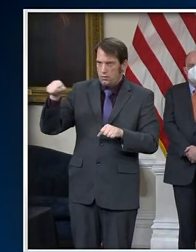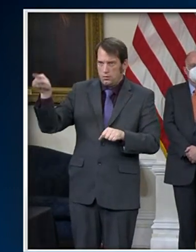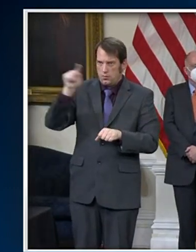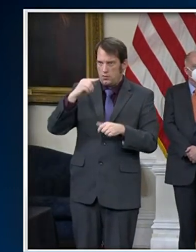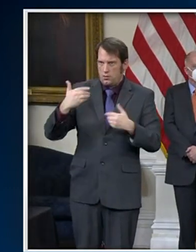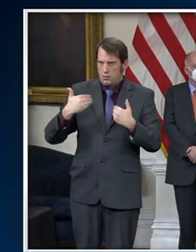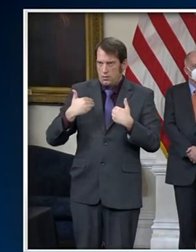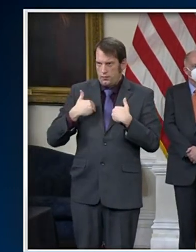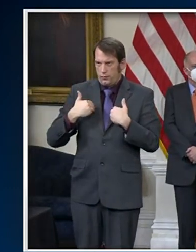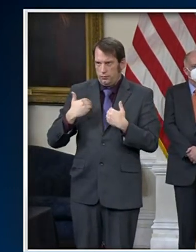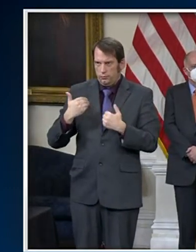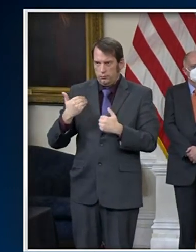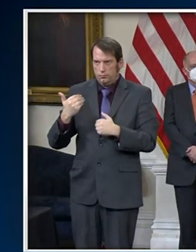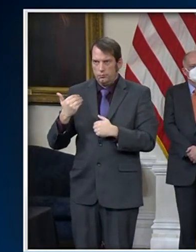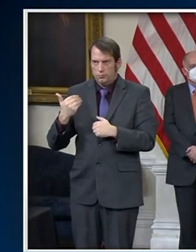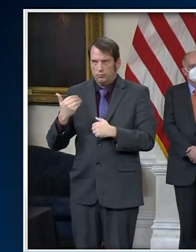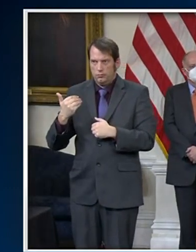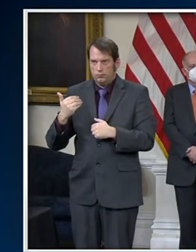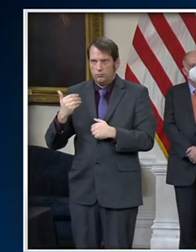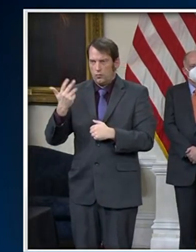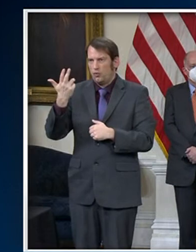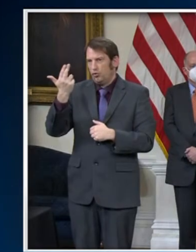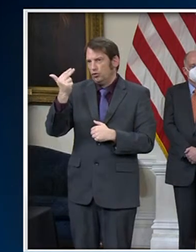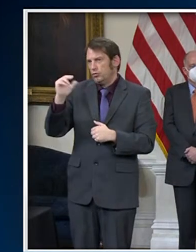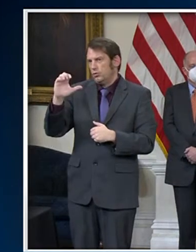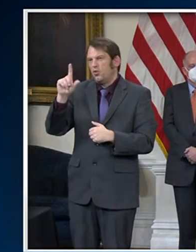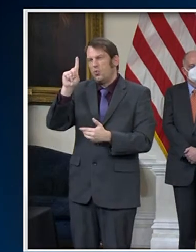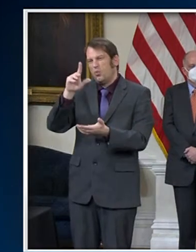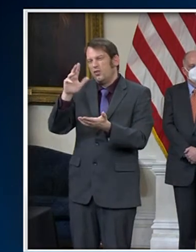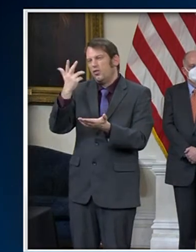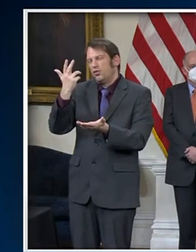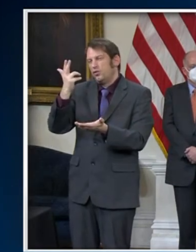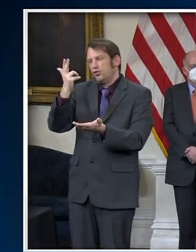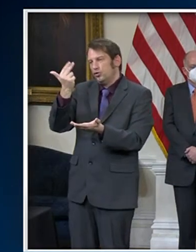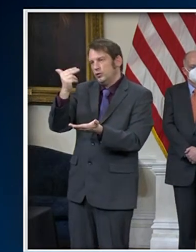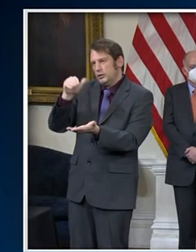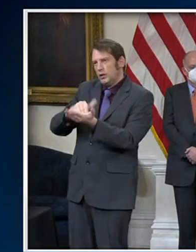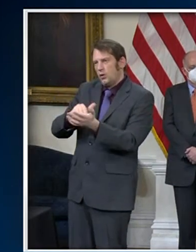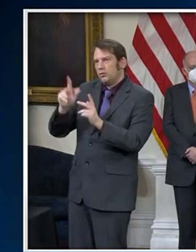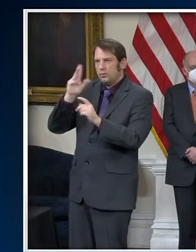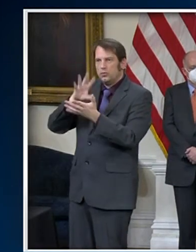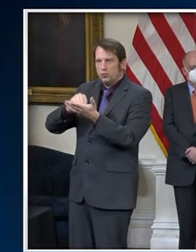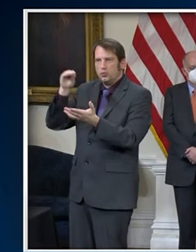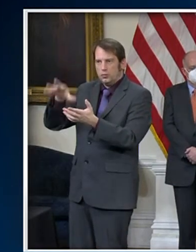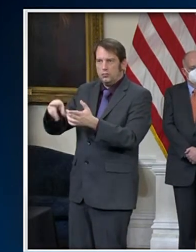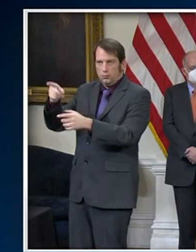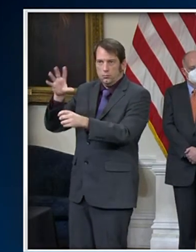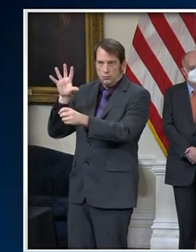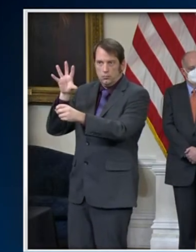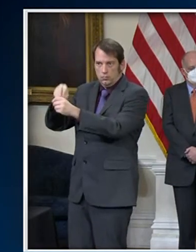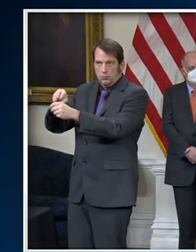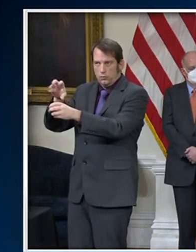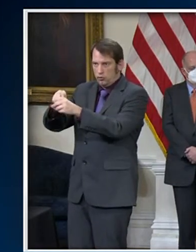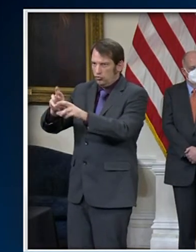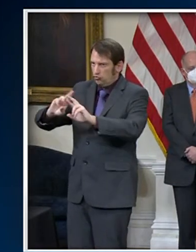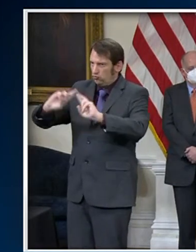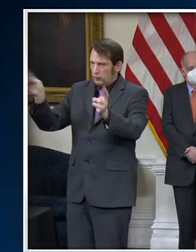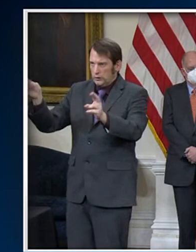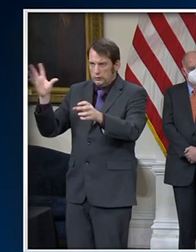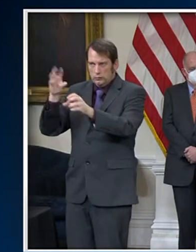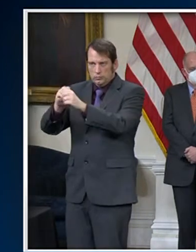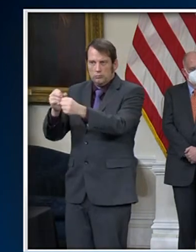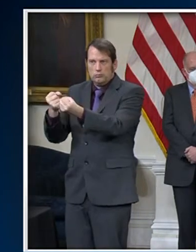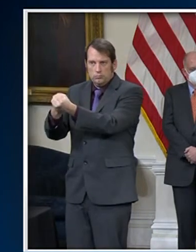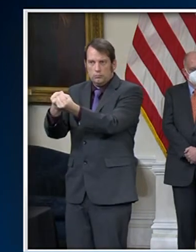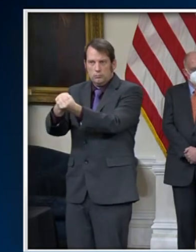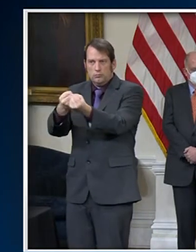externs. Many have been able to make contributions to the healthcare system. The remainder are on deck and ready to help. We stood up the Critical